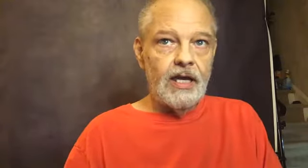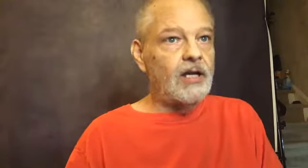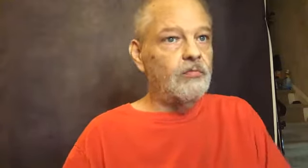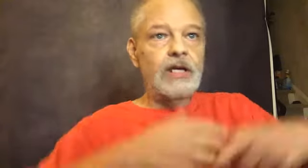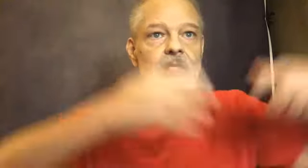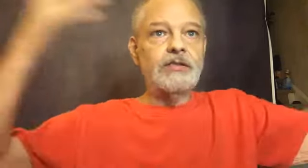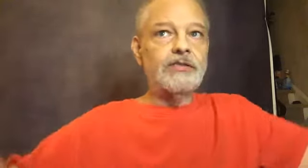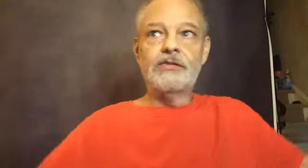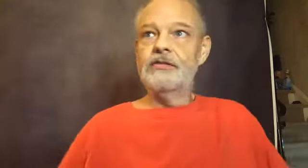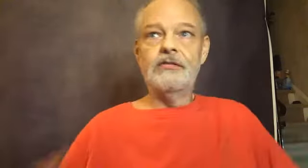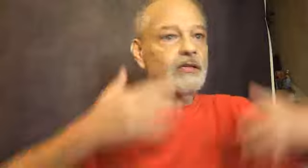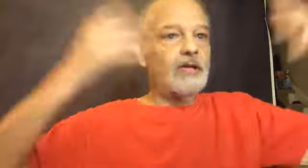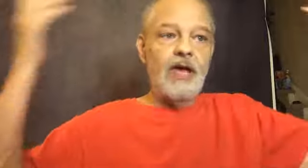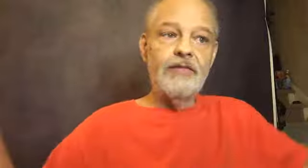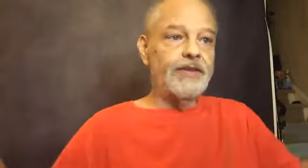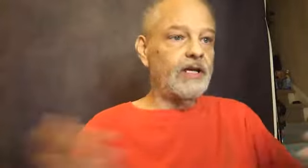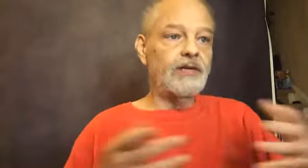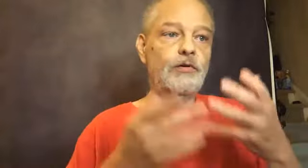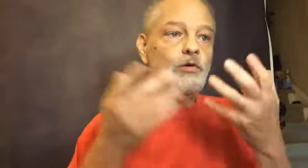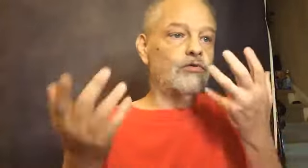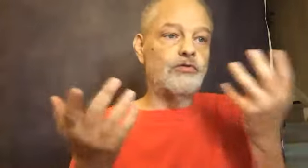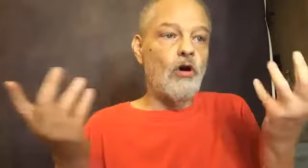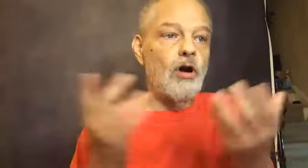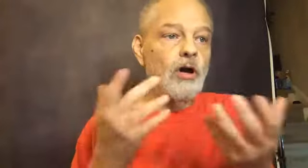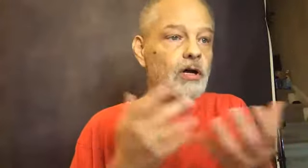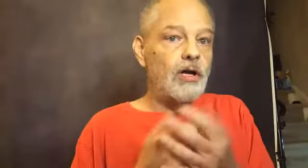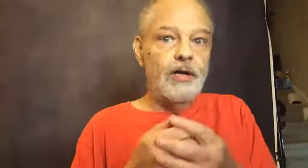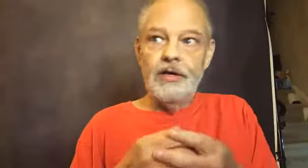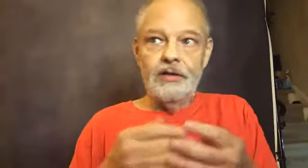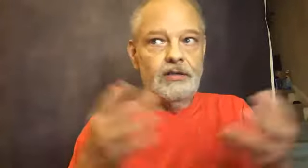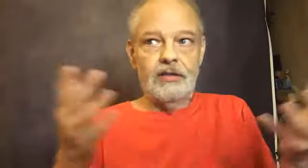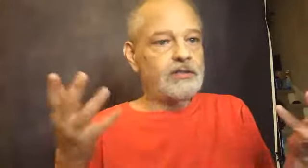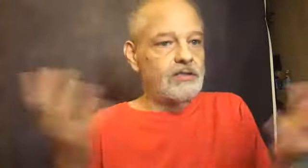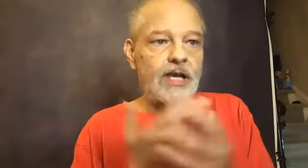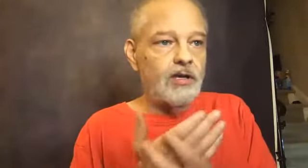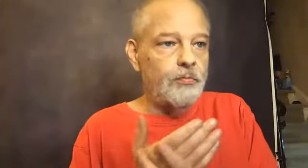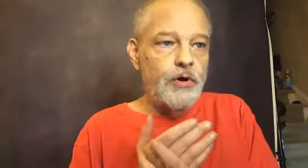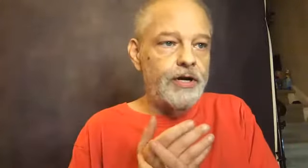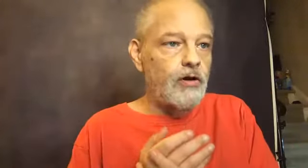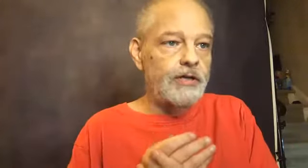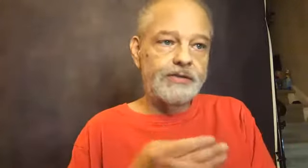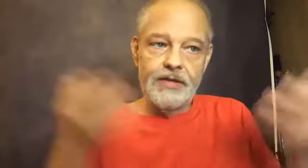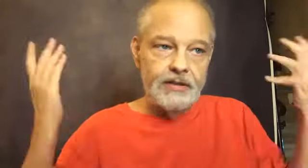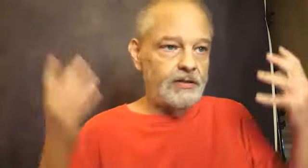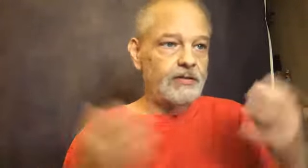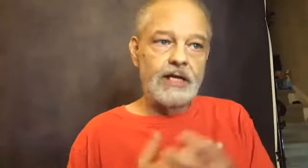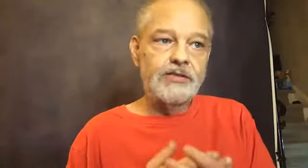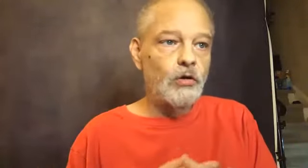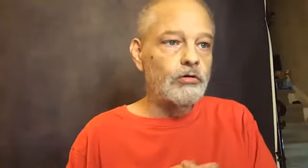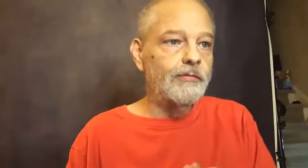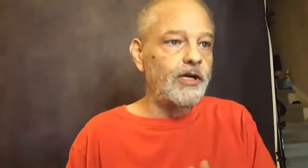it means everything. If you draw to get your point across, then that's total